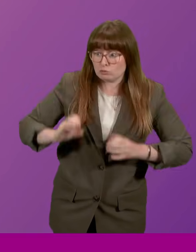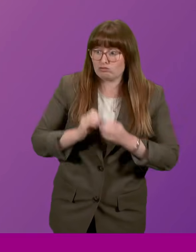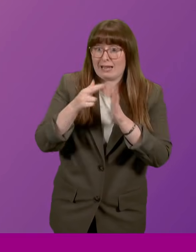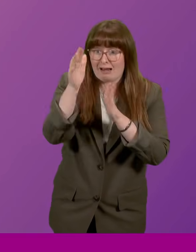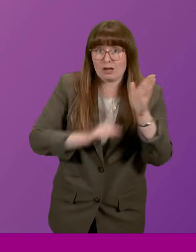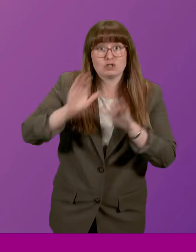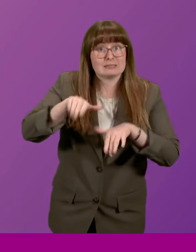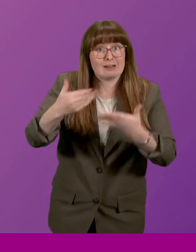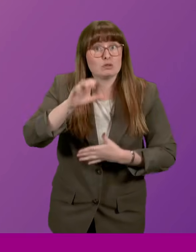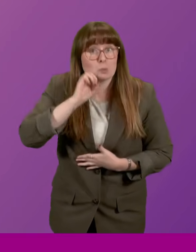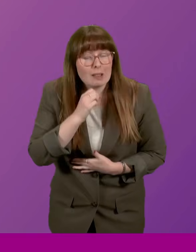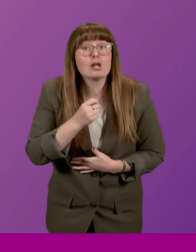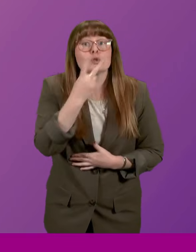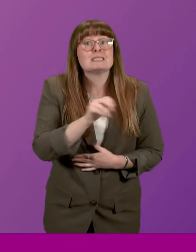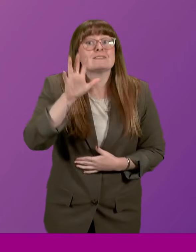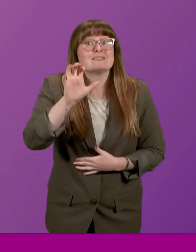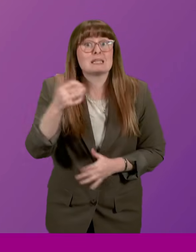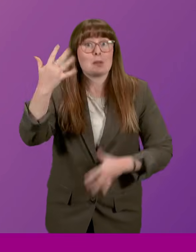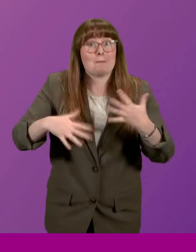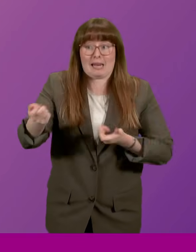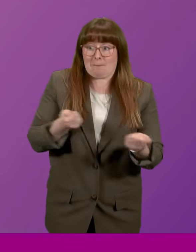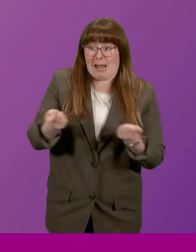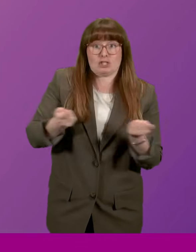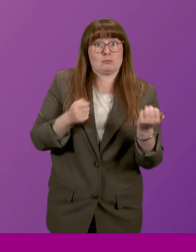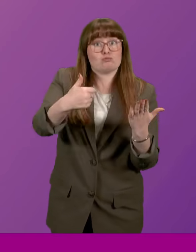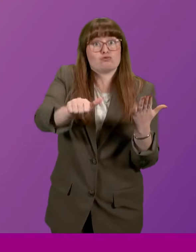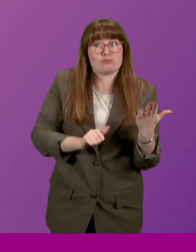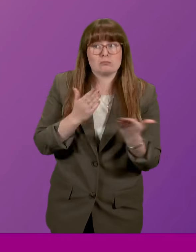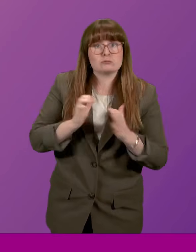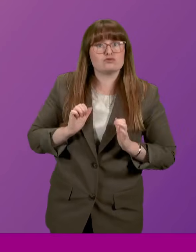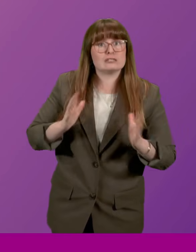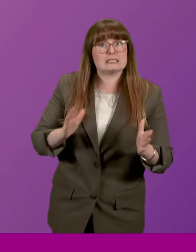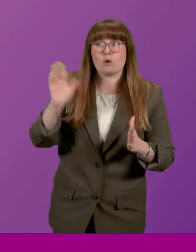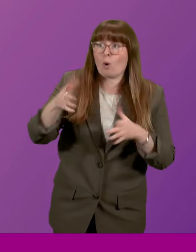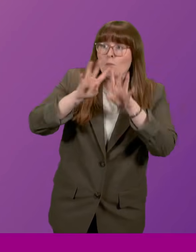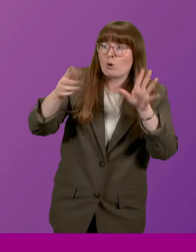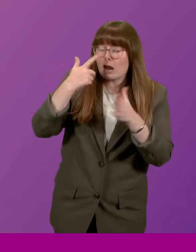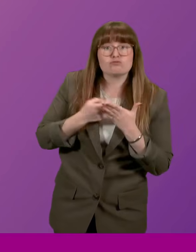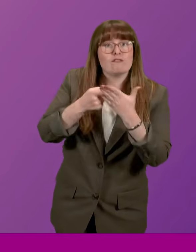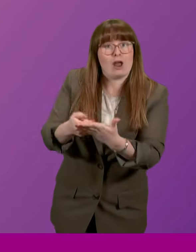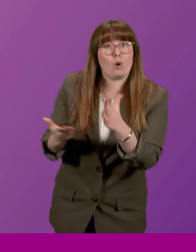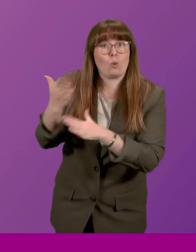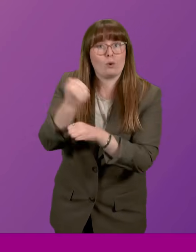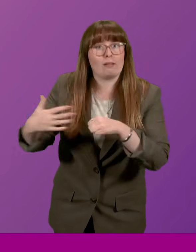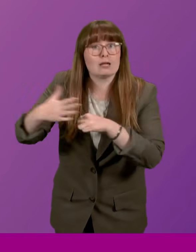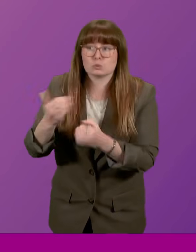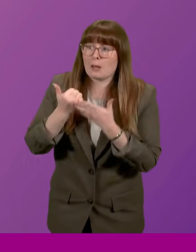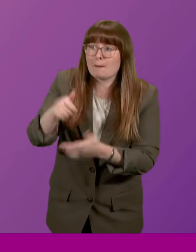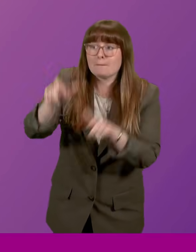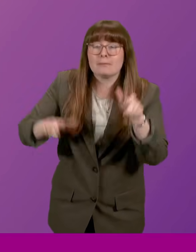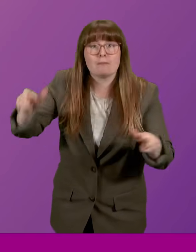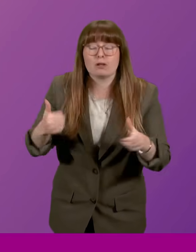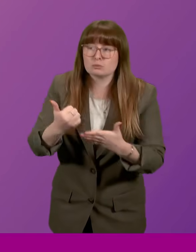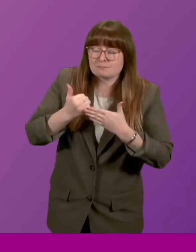since 2015, the Pain Management Programme has been free to all boards to refer patients to help people living with chronic pain